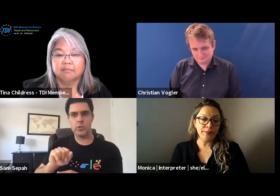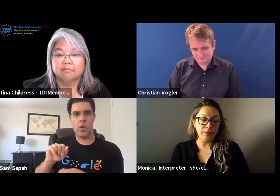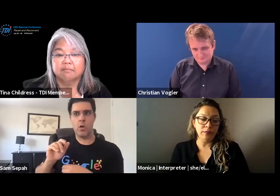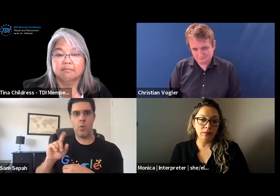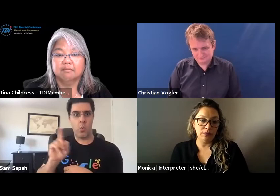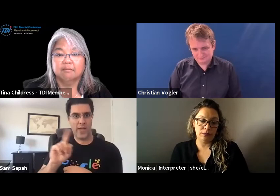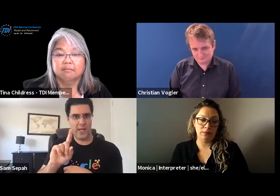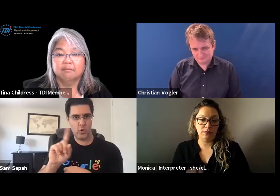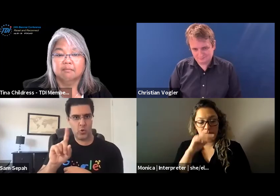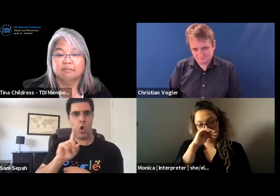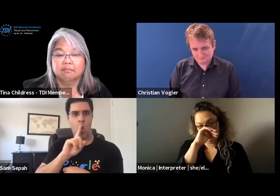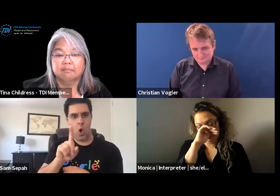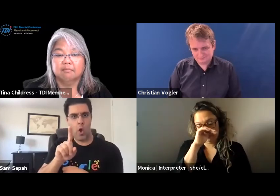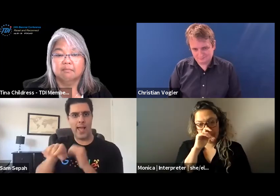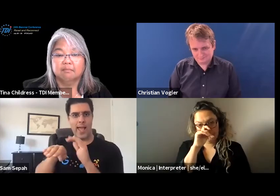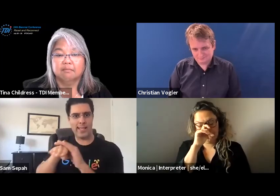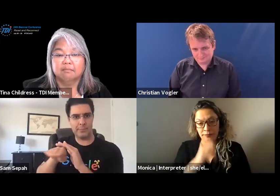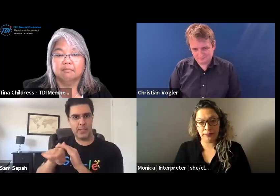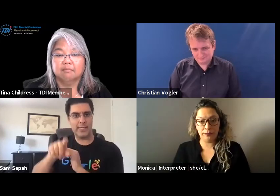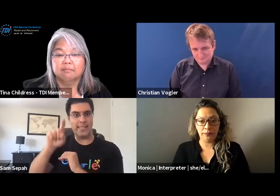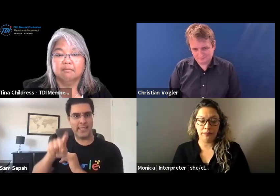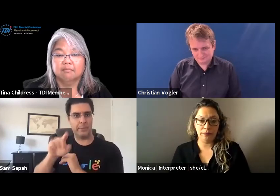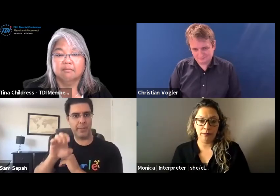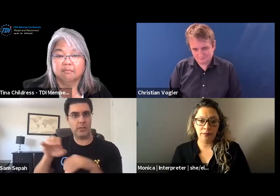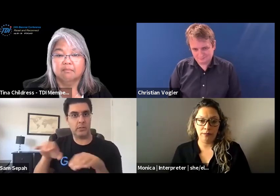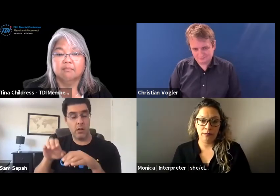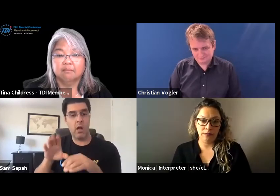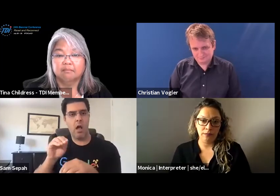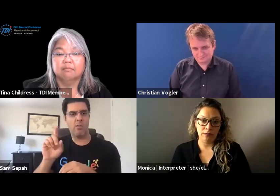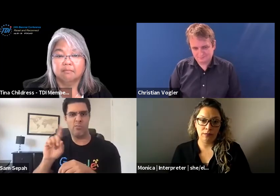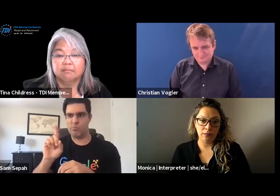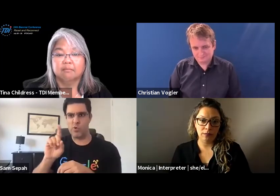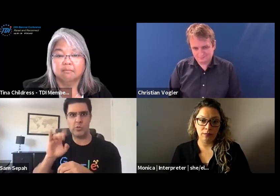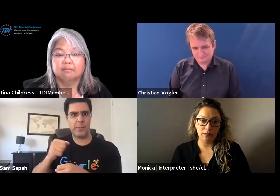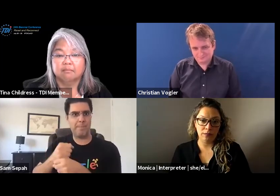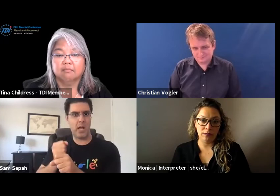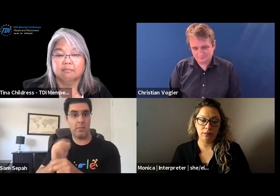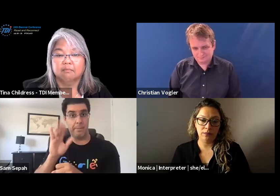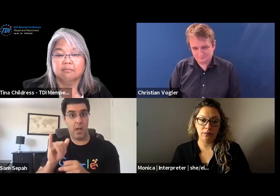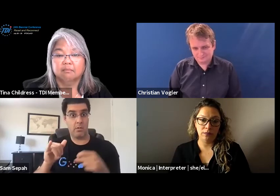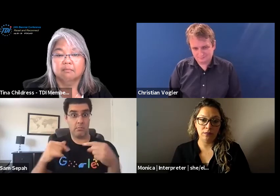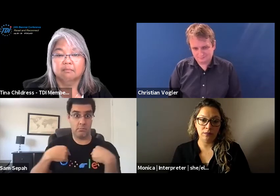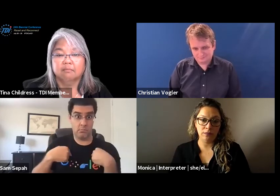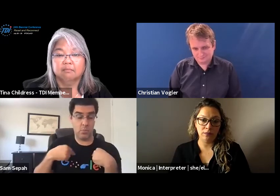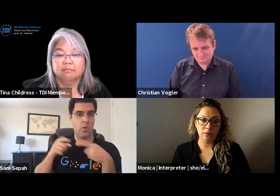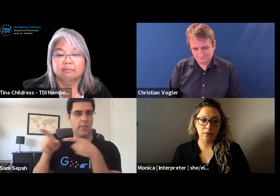that often is a question of where is the accessibility needed to be done and where it's made